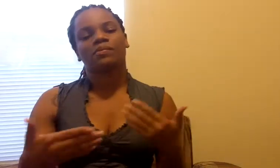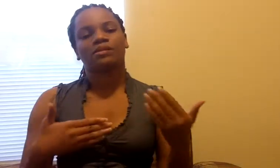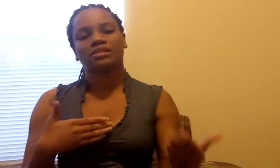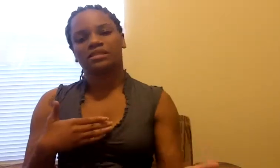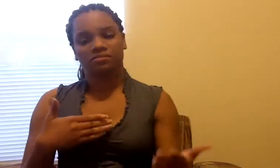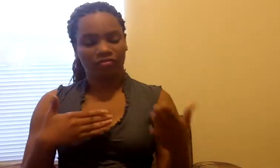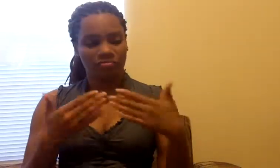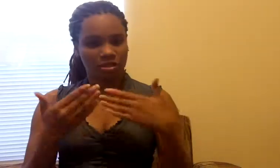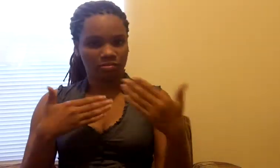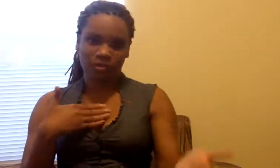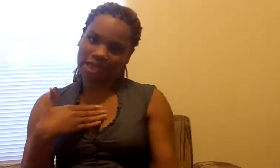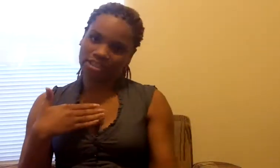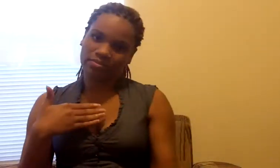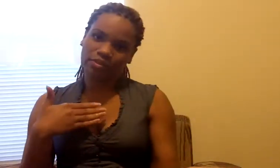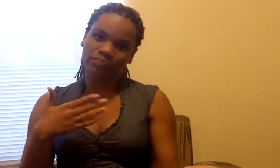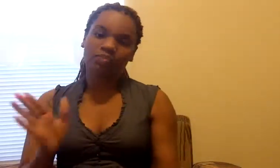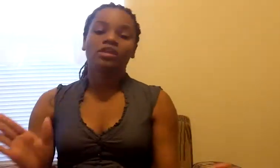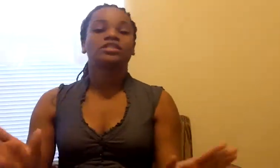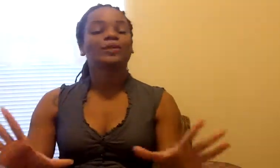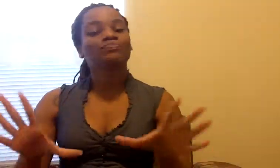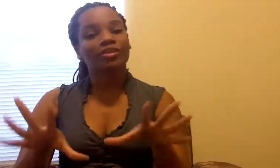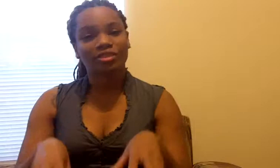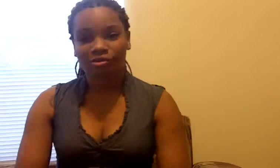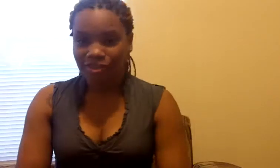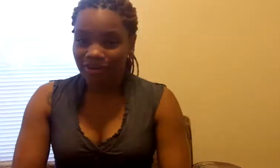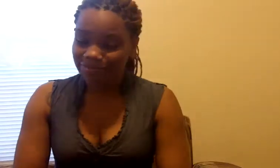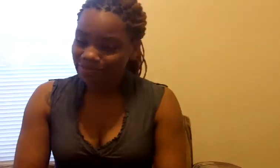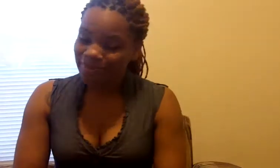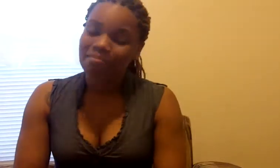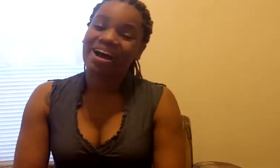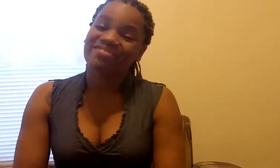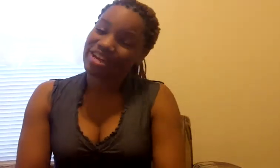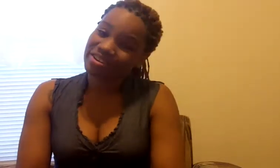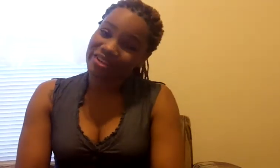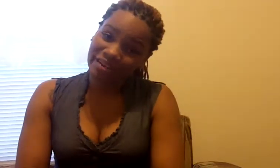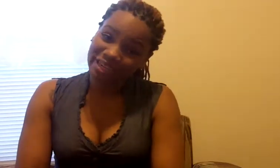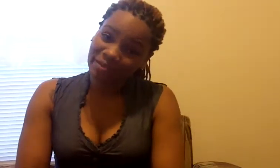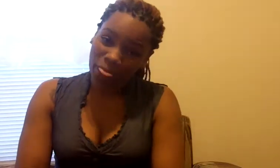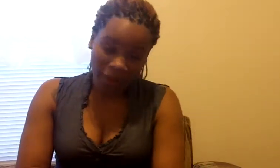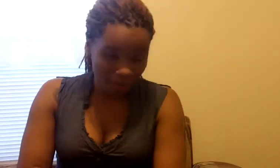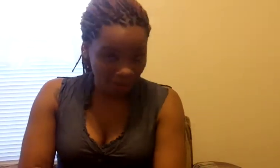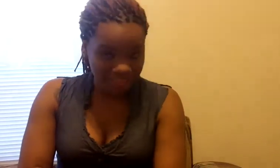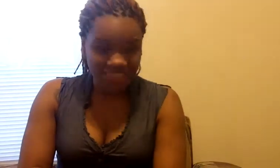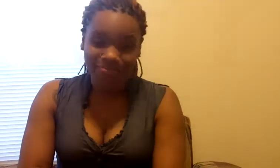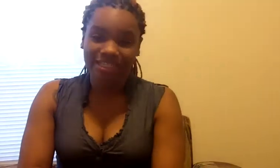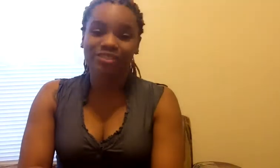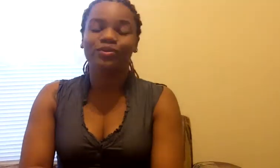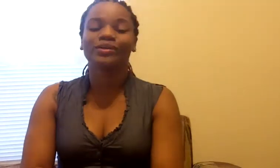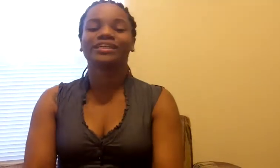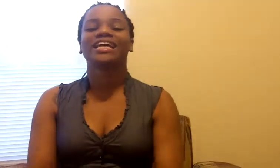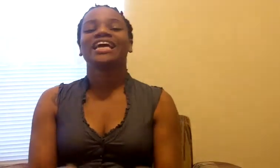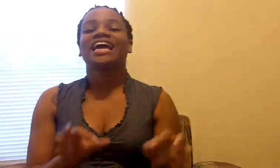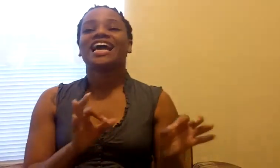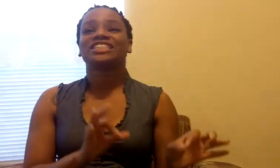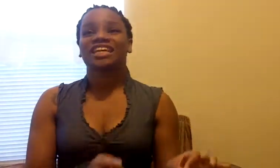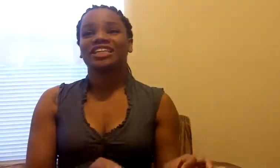interpreter to them from the communication mode. So those are my very, very important tidbits on